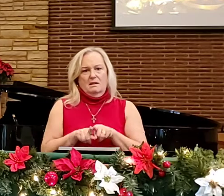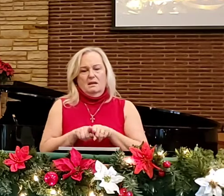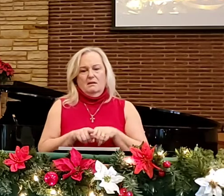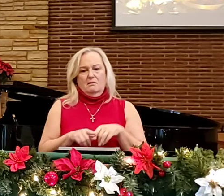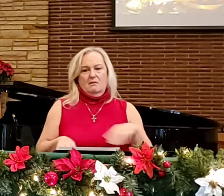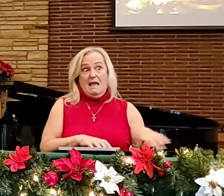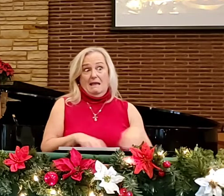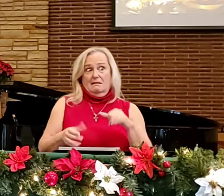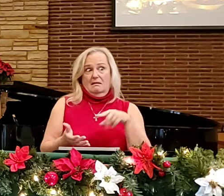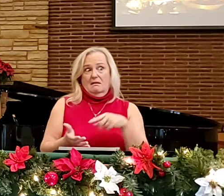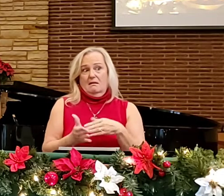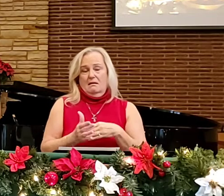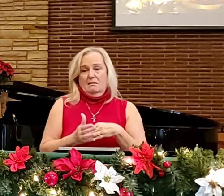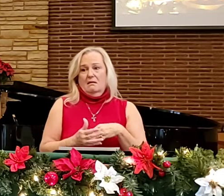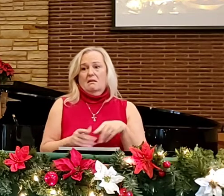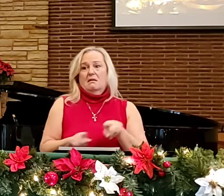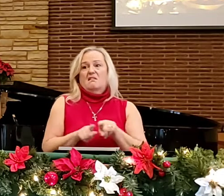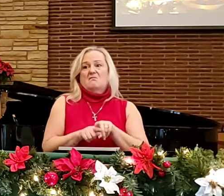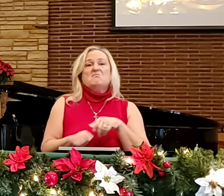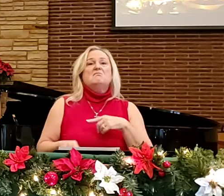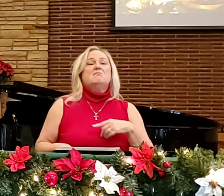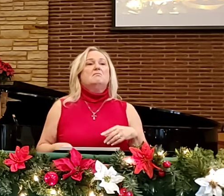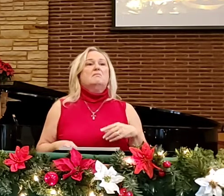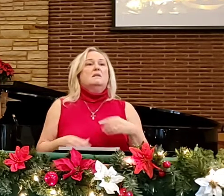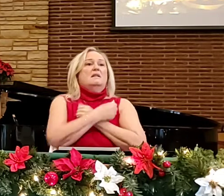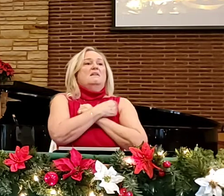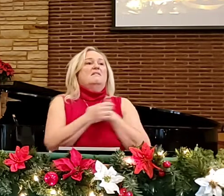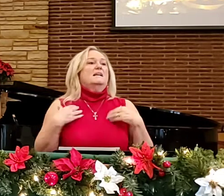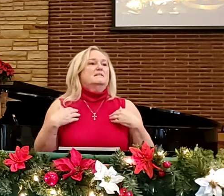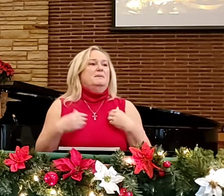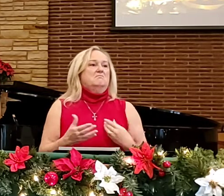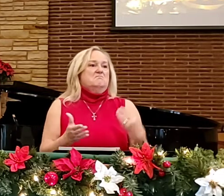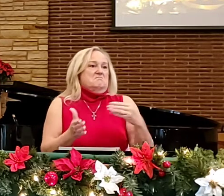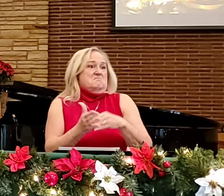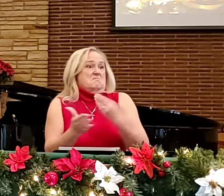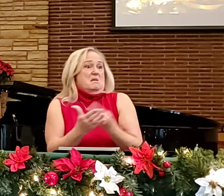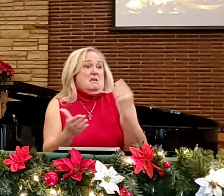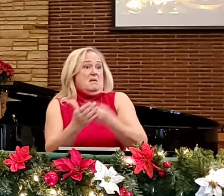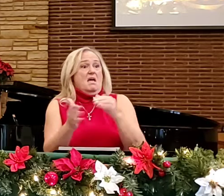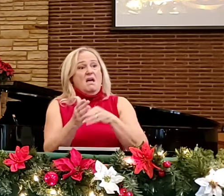like love has to be earned or repaid if you were honest about it?